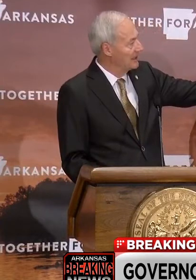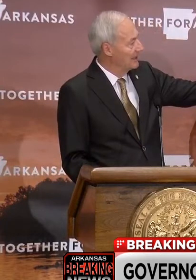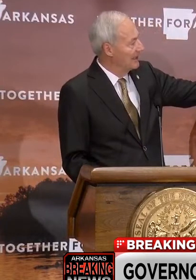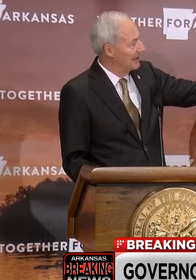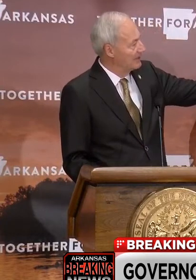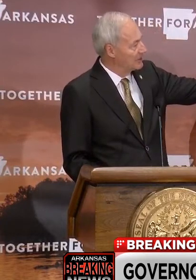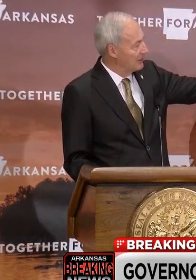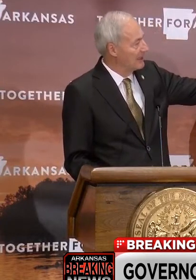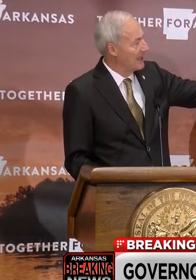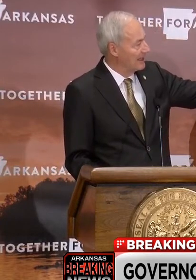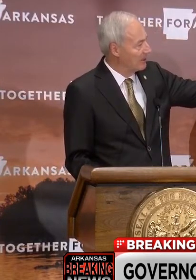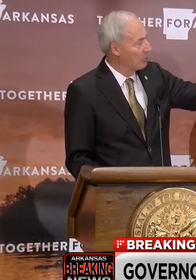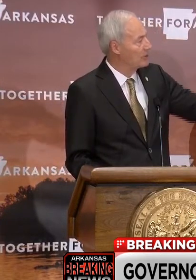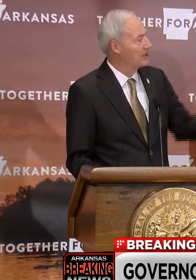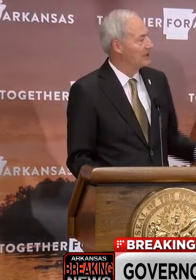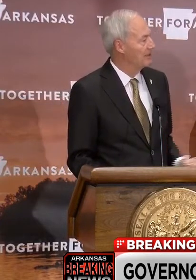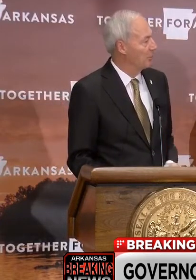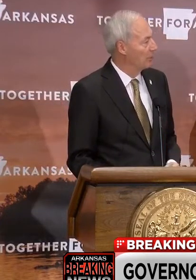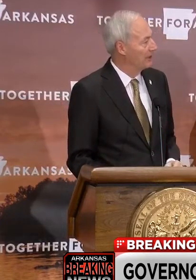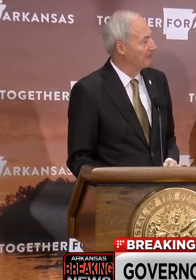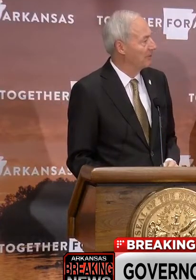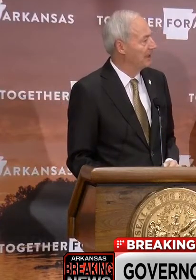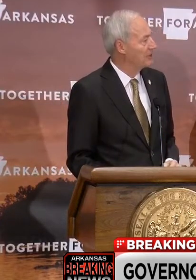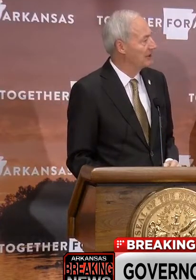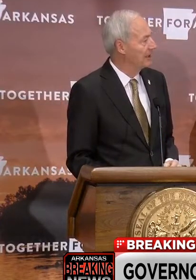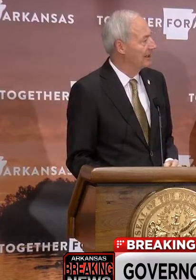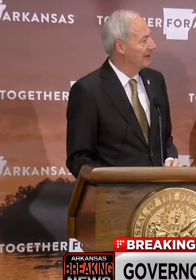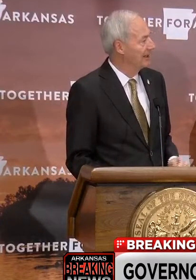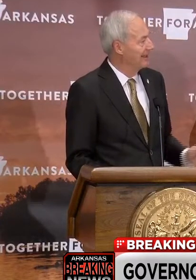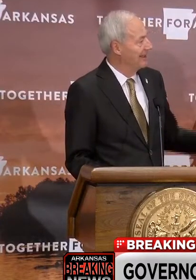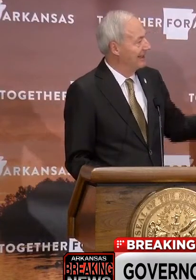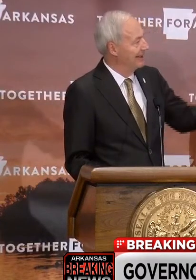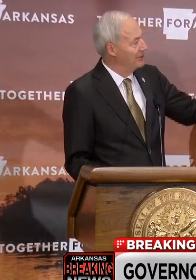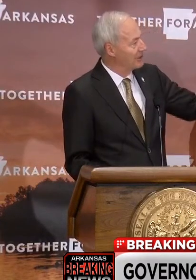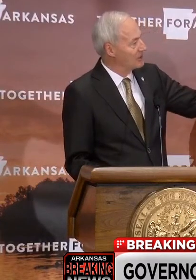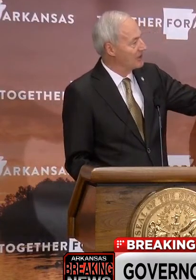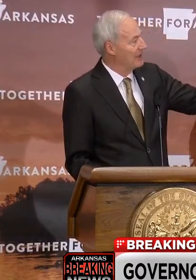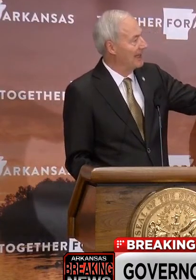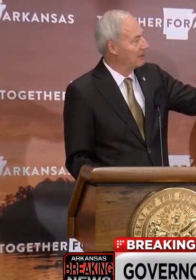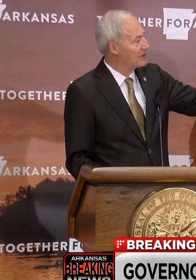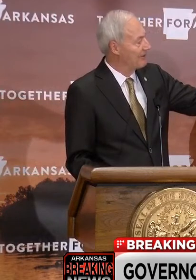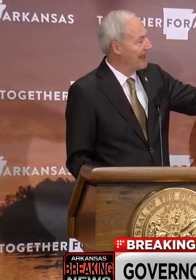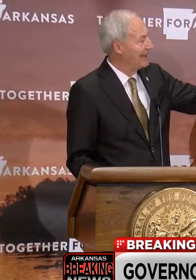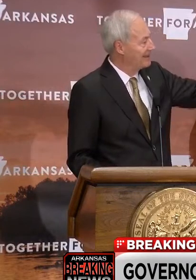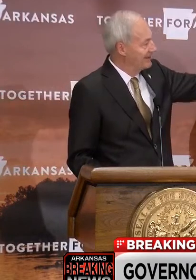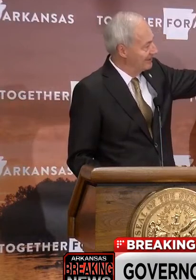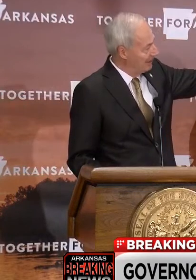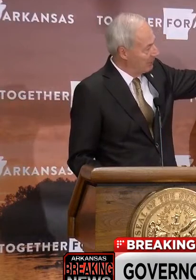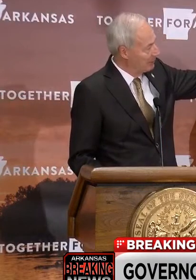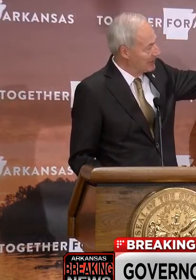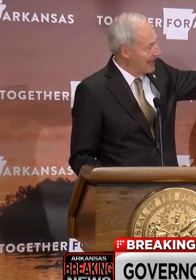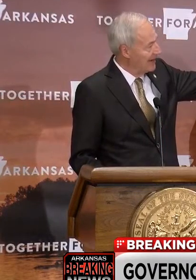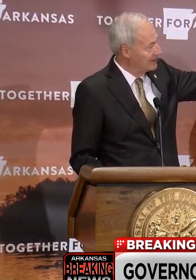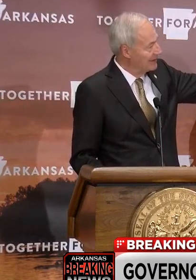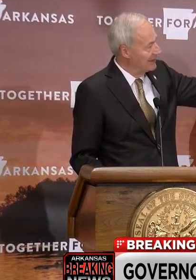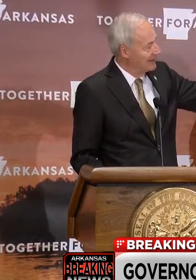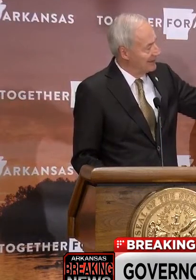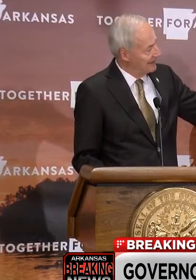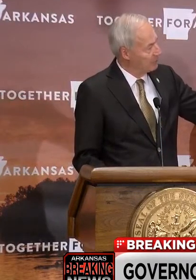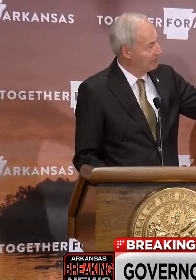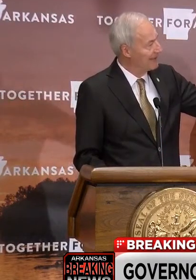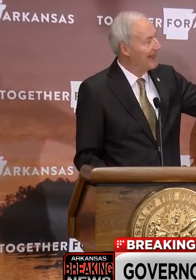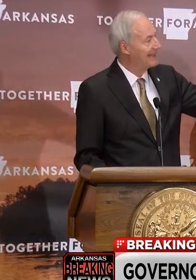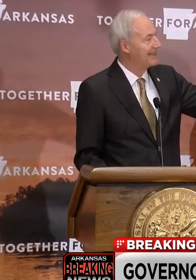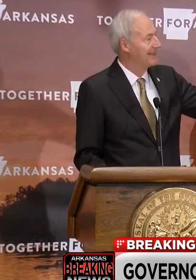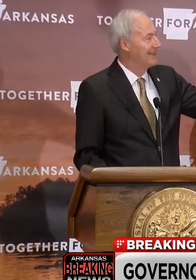cases. The trend line, of course, is the important information there, and you can see how it's flat, that we were down